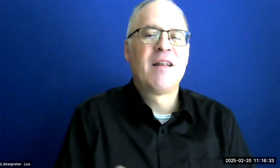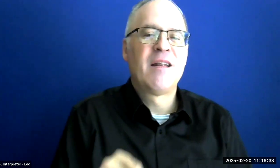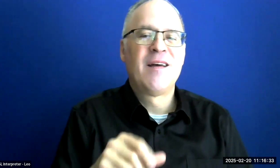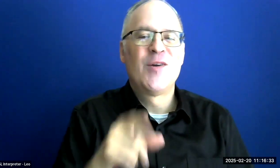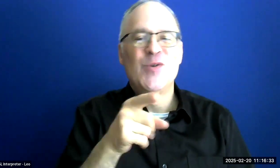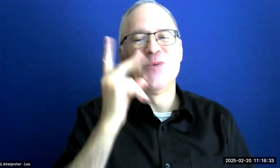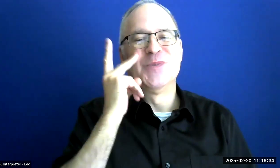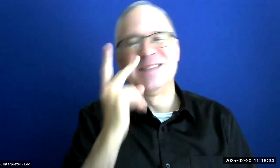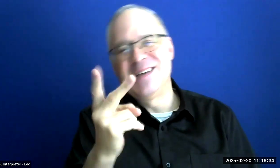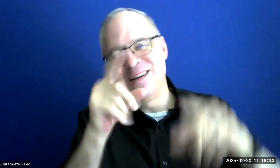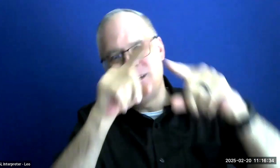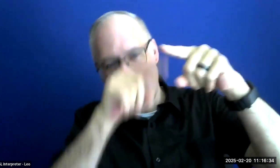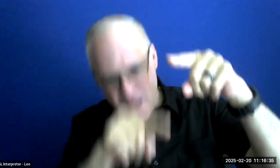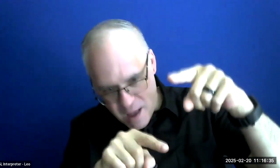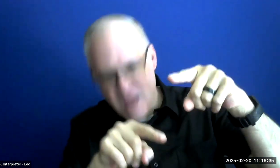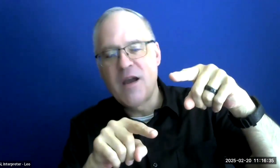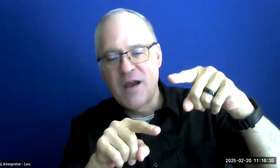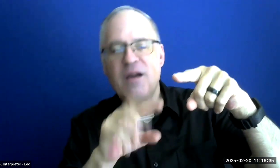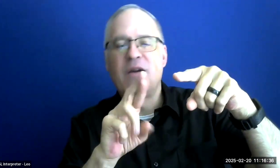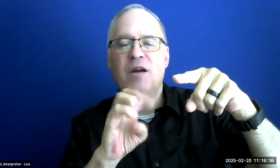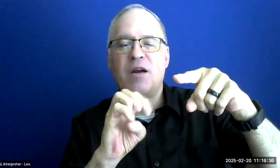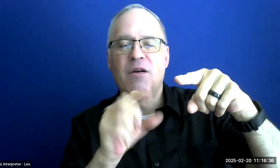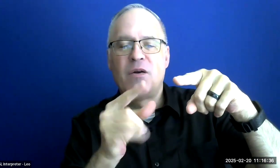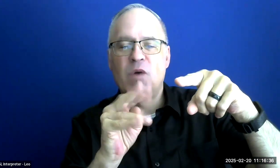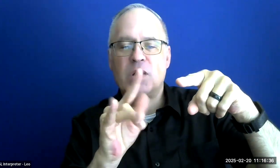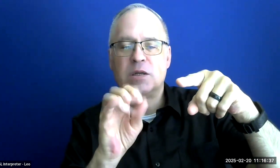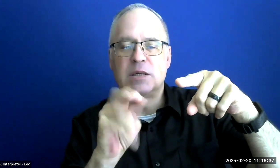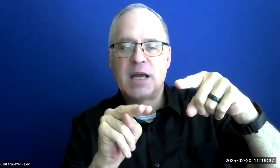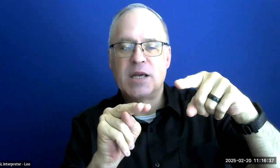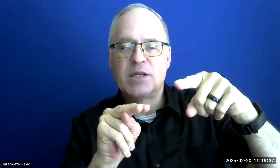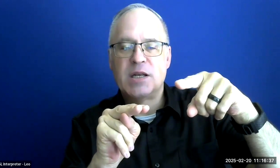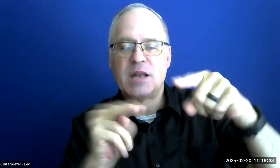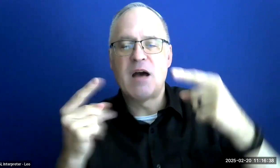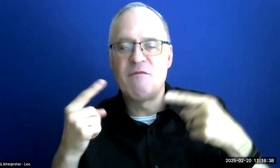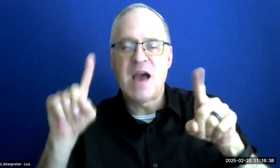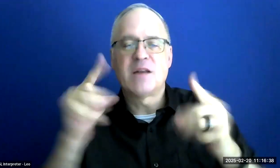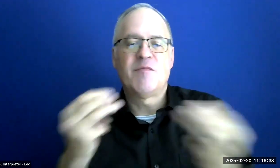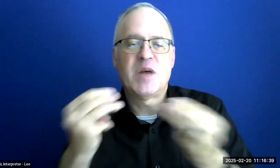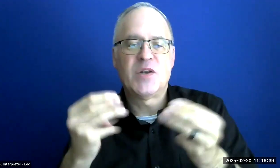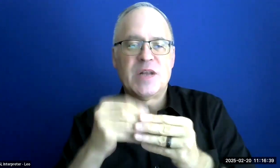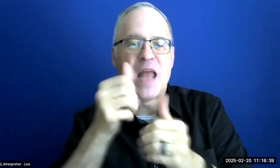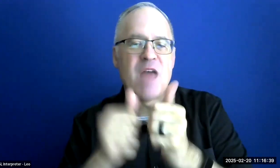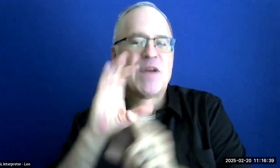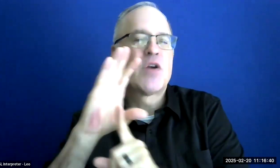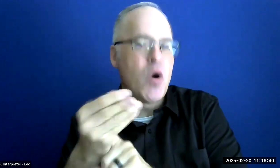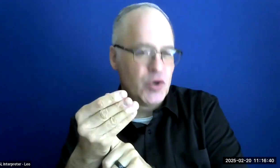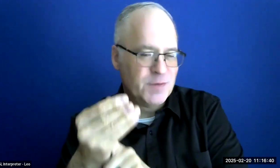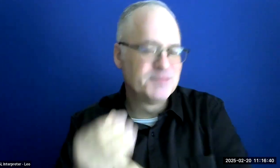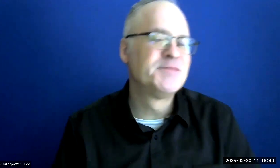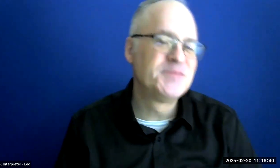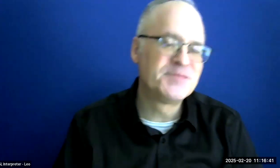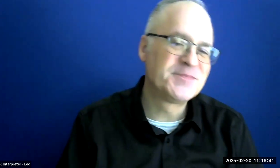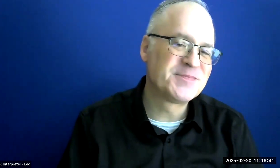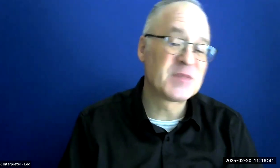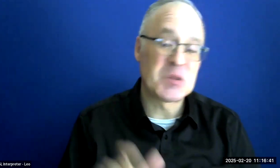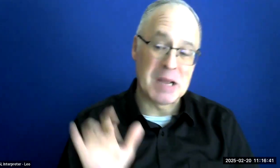resourceumc.org/regionalization and look for Regionalization, Effective Ministry in Every Culture. When you click the link, you'll be redirected to a